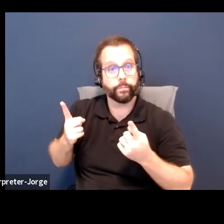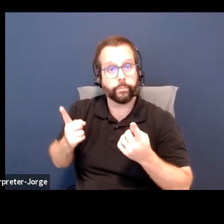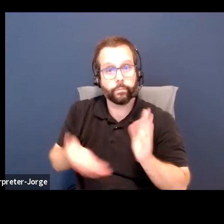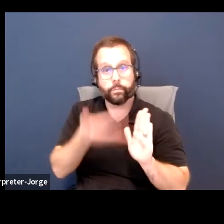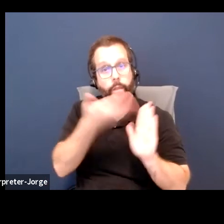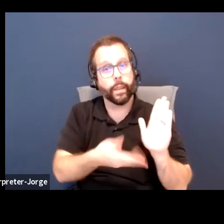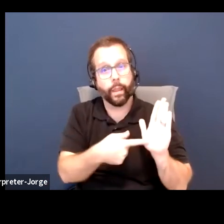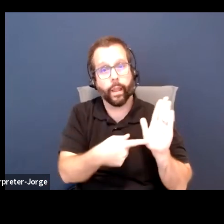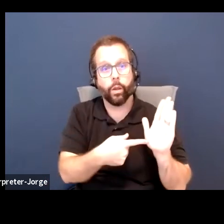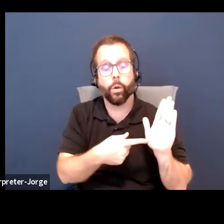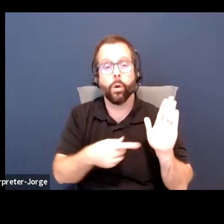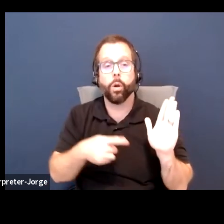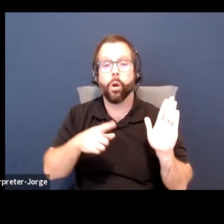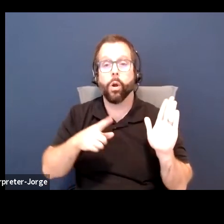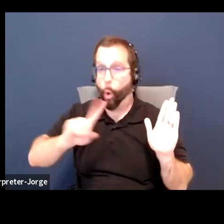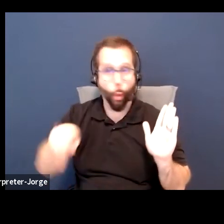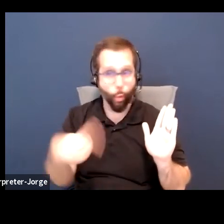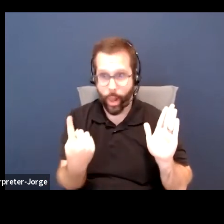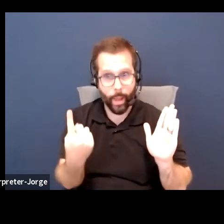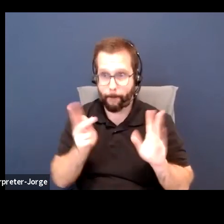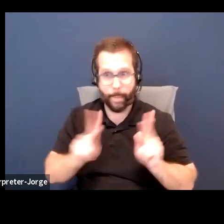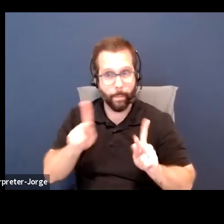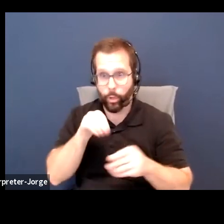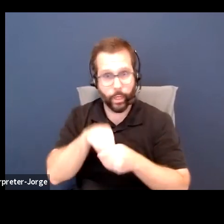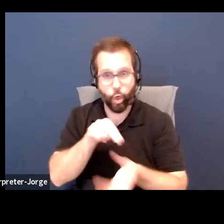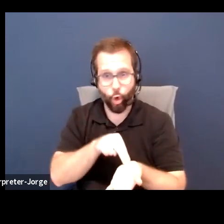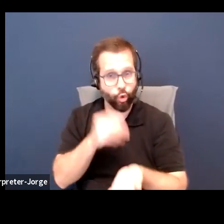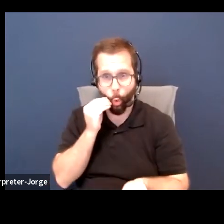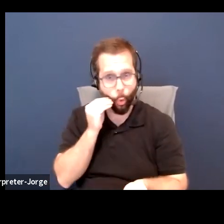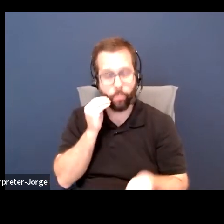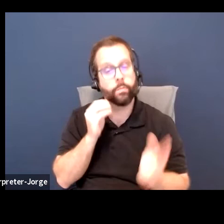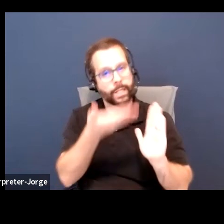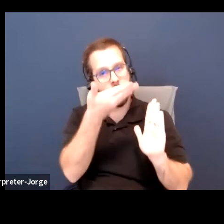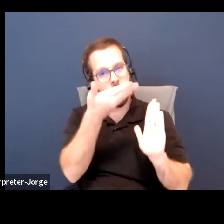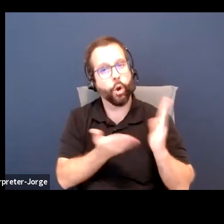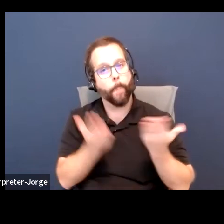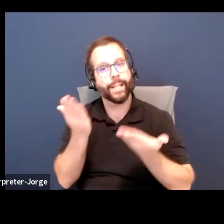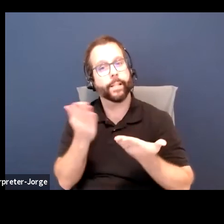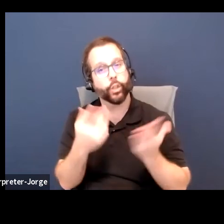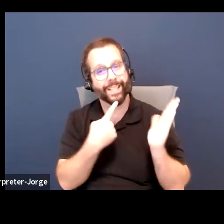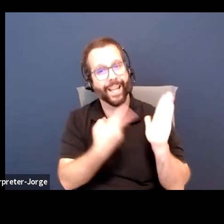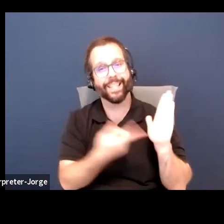only people in nursing homes, but the recommendation is for